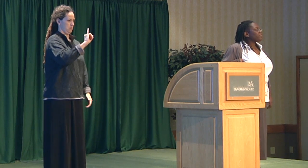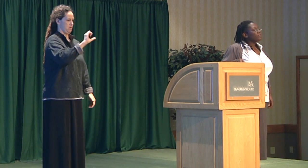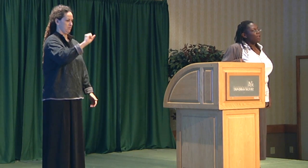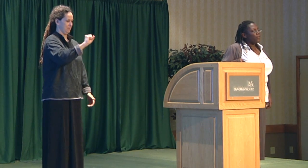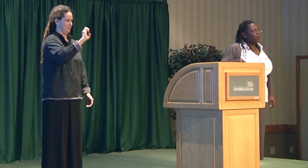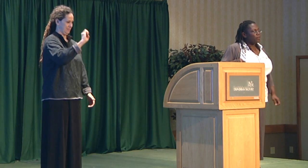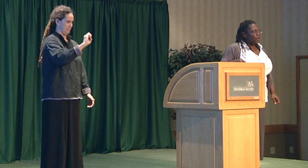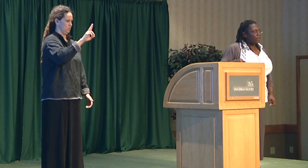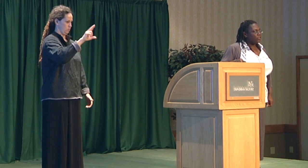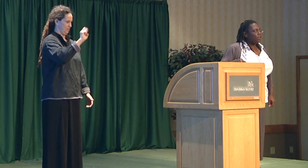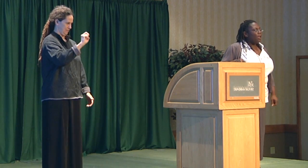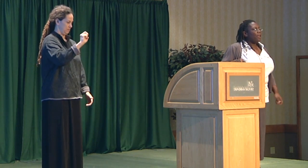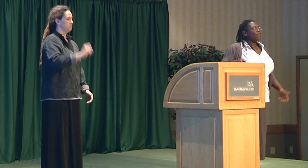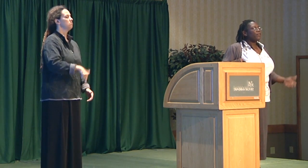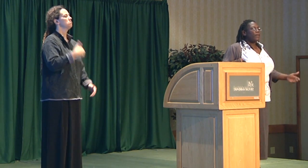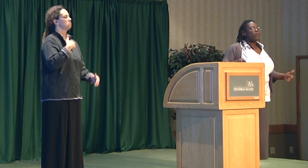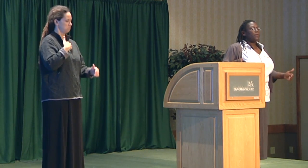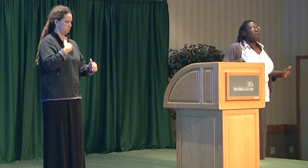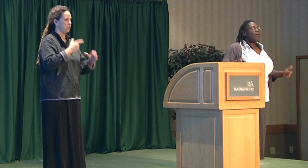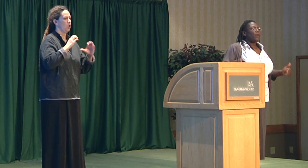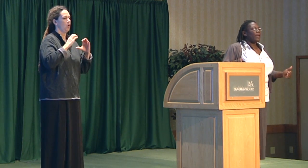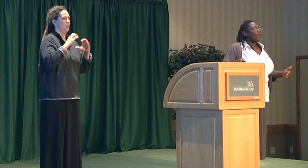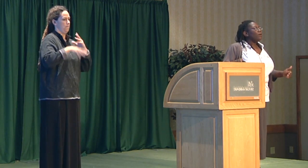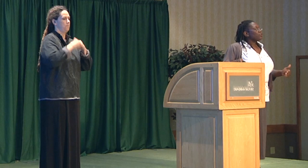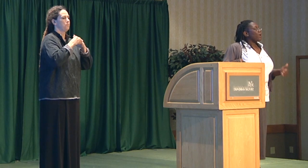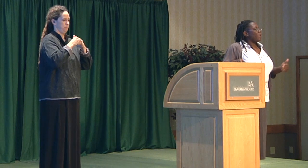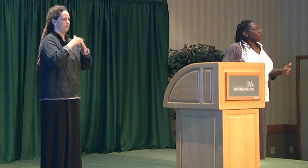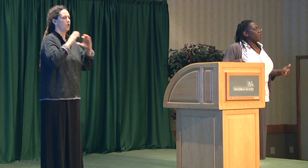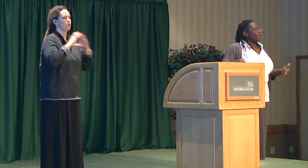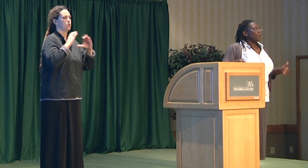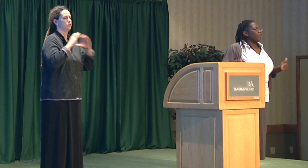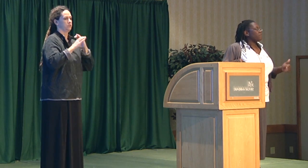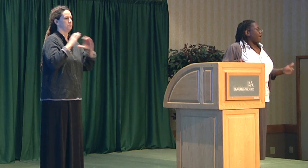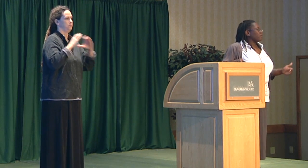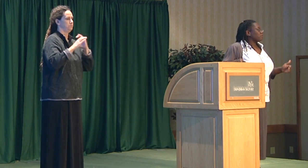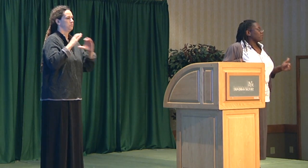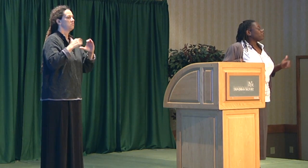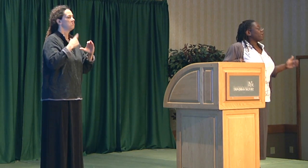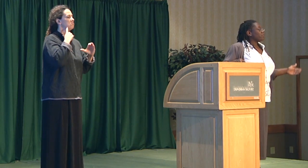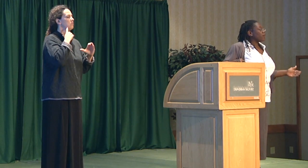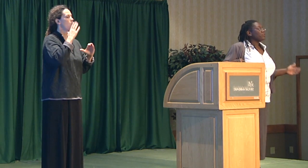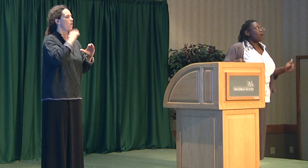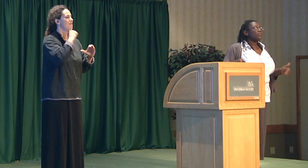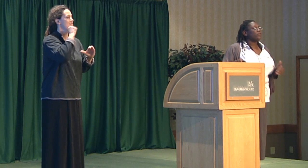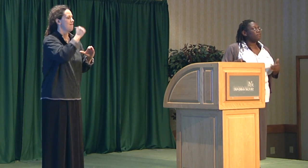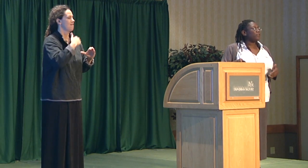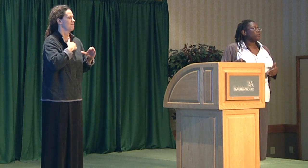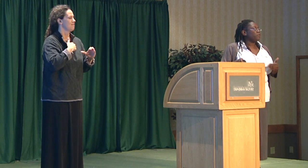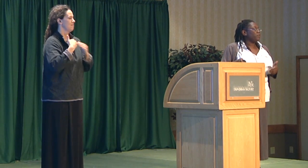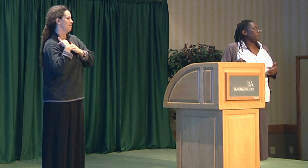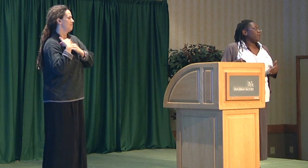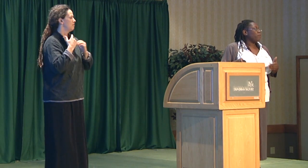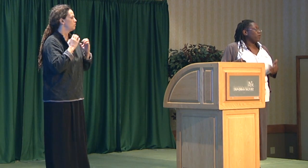with an emphasis in healthcare communication. And I felt that that would be my way to try to educate and give back, educate the doctors and also give